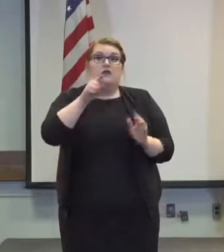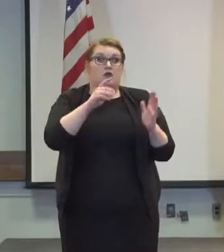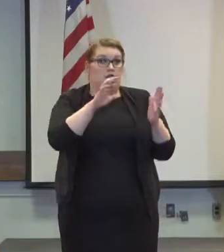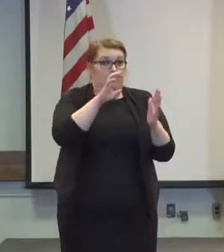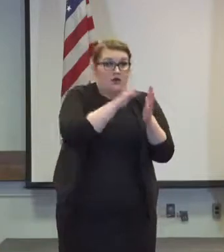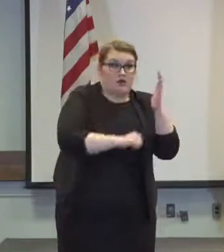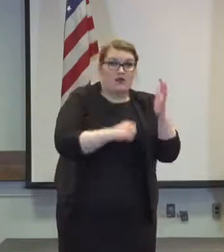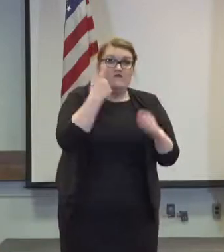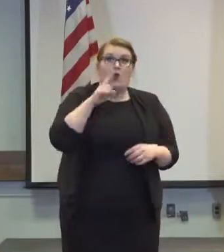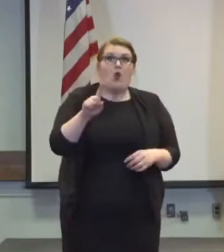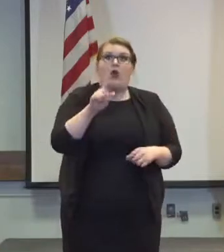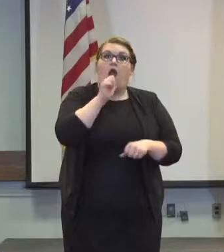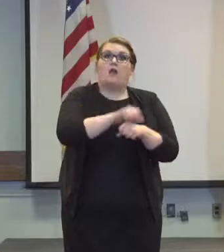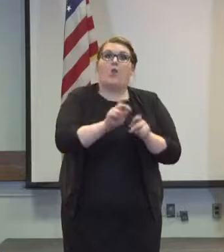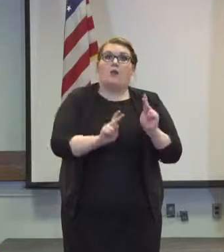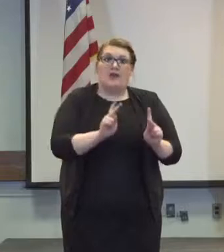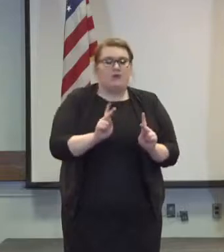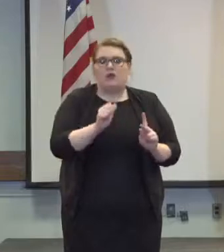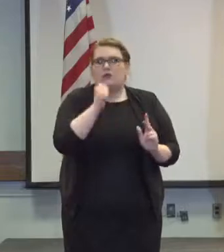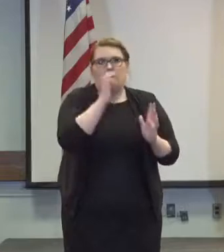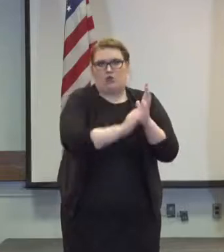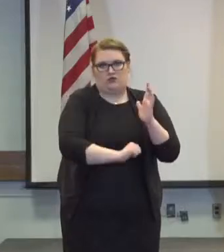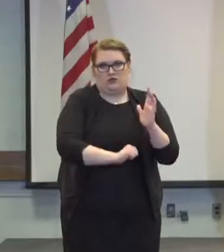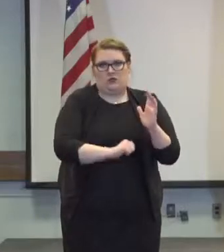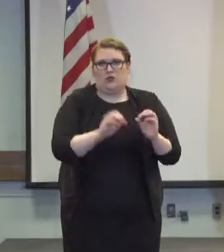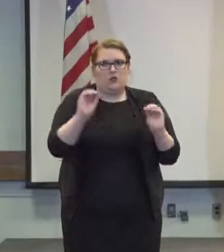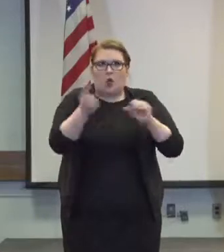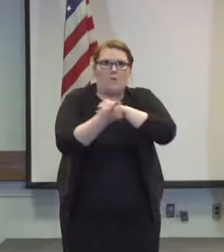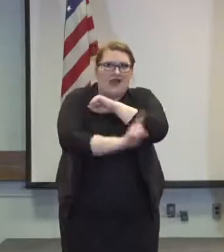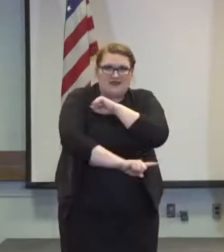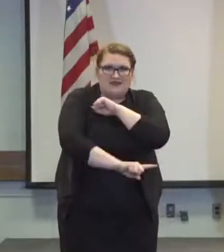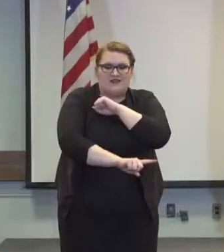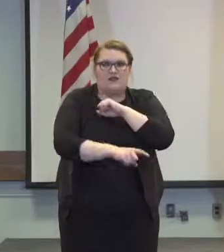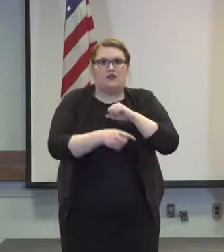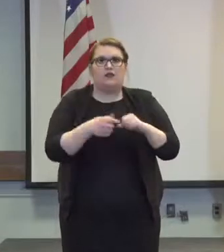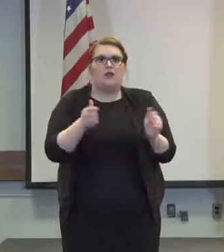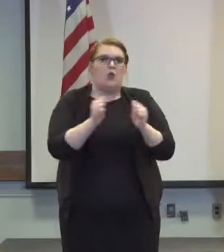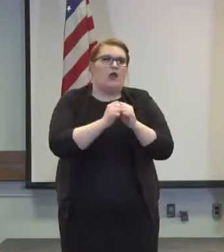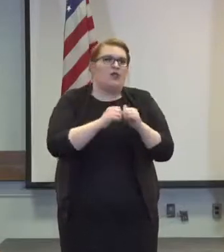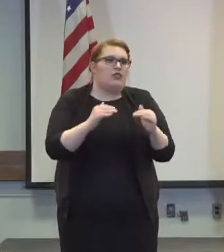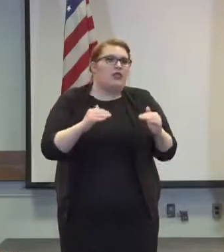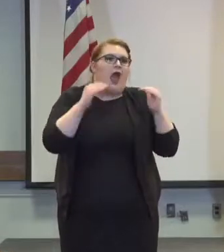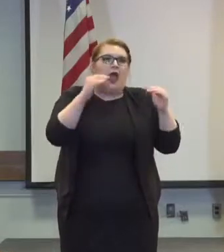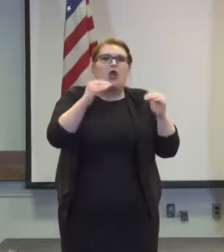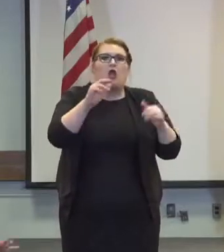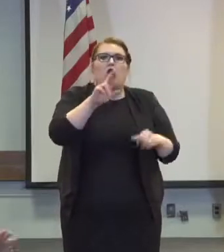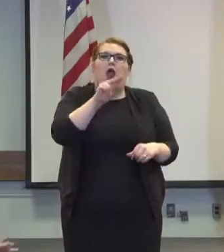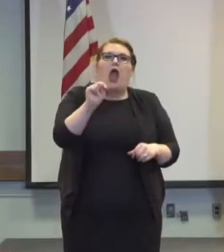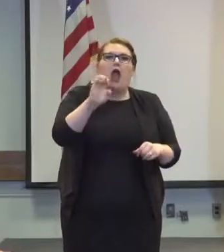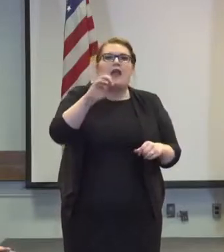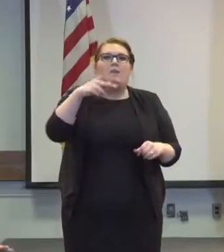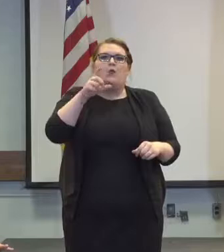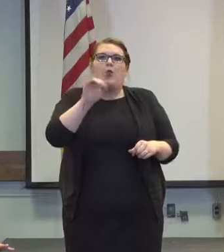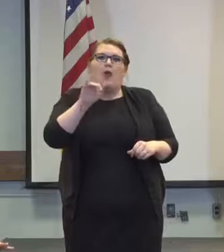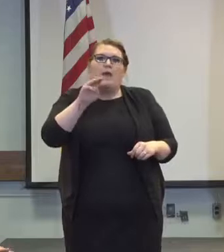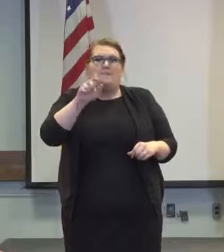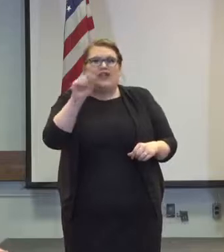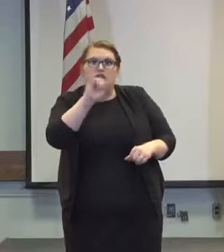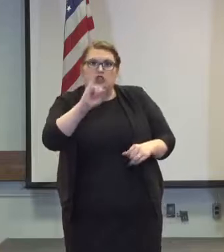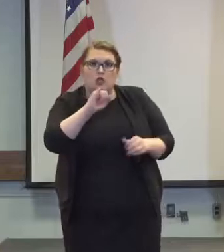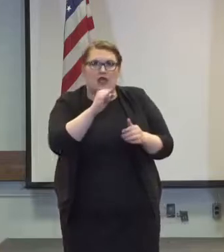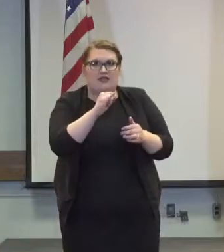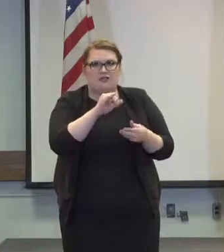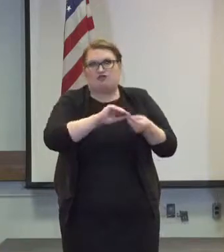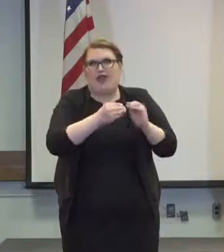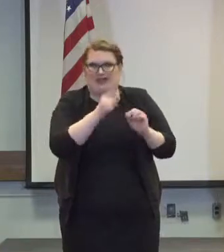people. That's the other thing they've said, that nobody's going to penalize you with higher unemployment insurance rates because